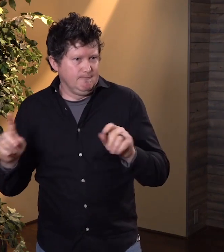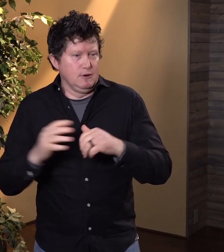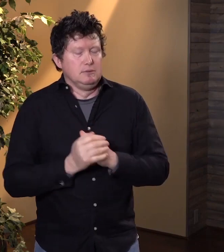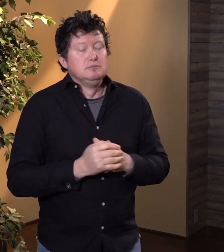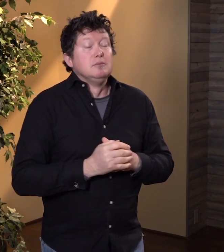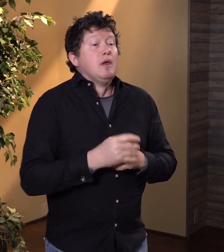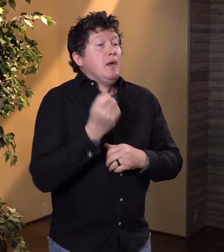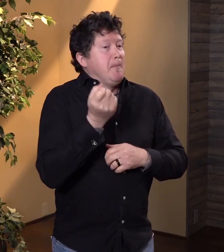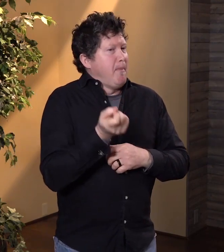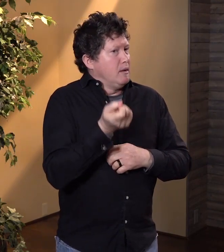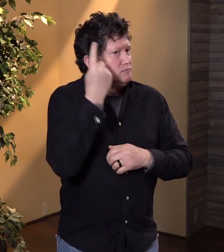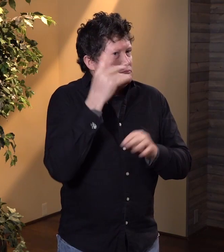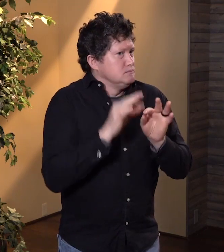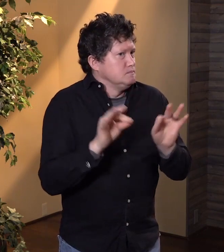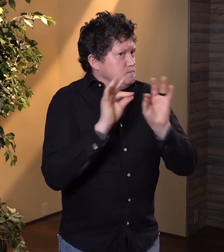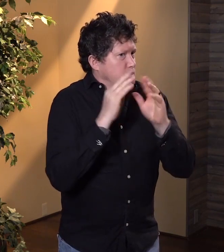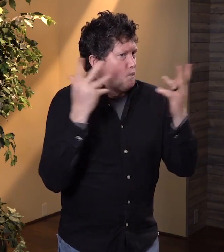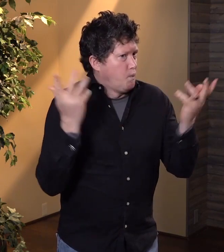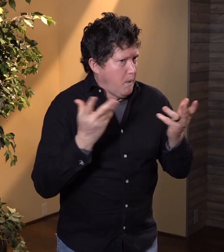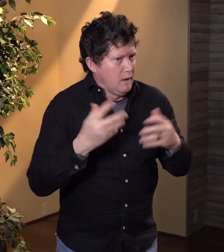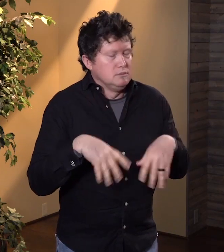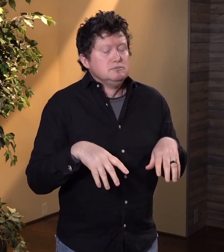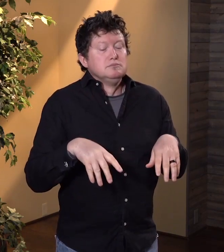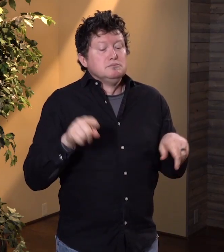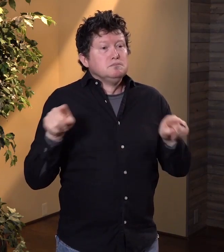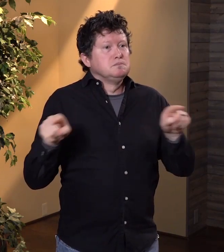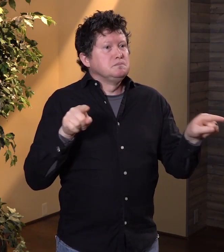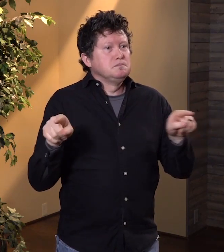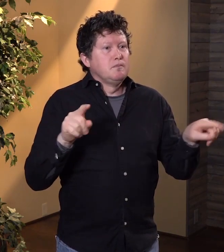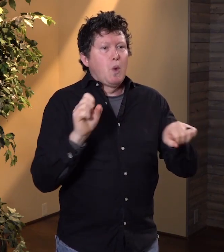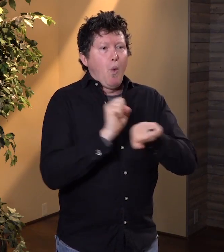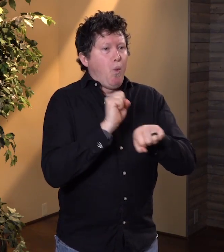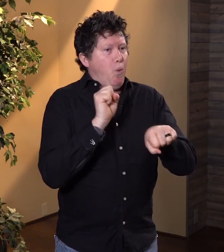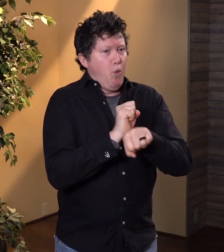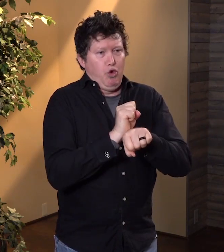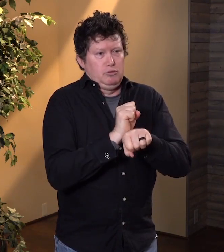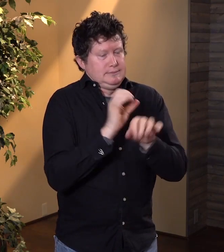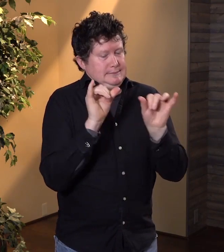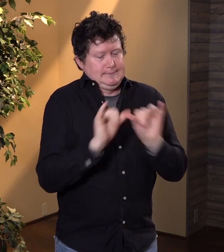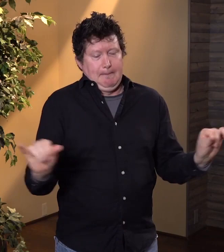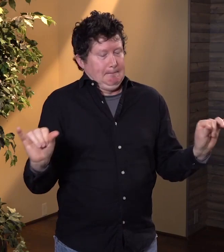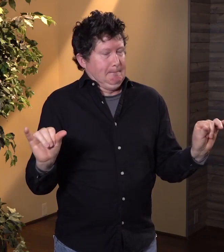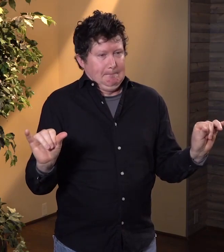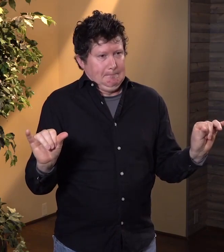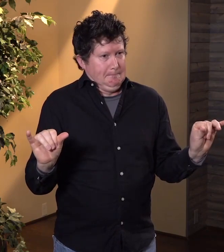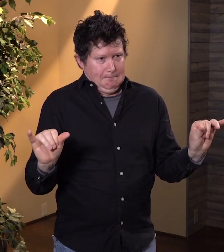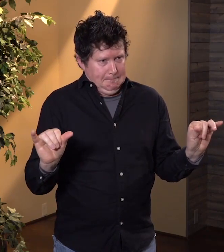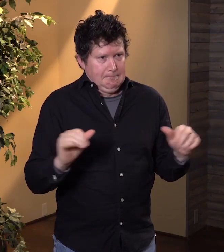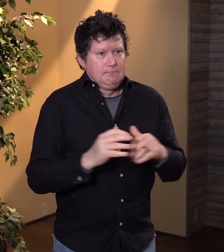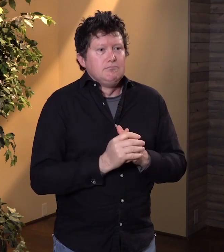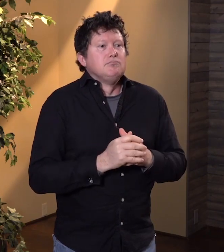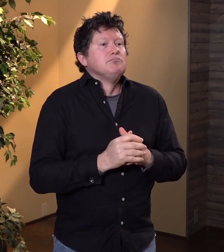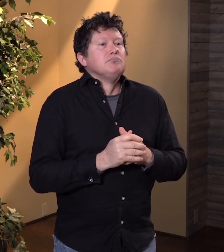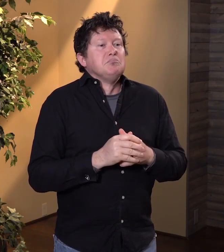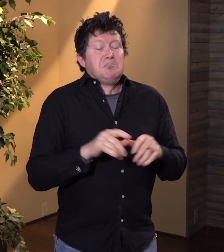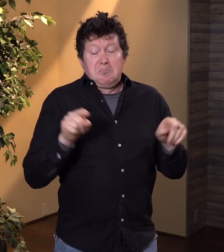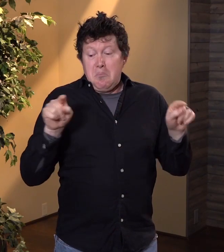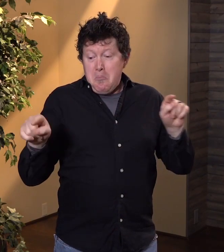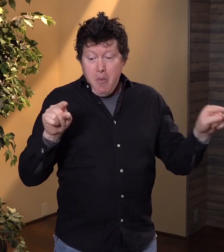remember, those 2 vaccines do work the same, and both are equally effective, as well as